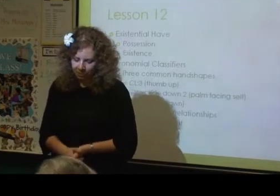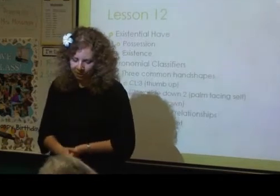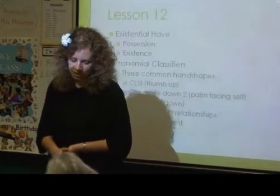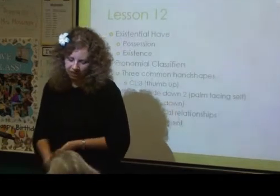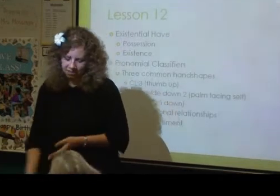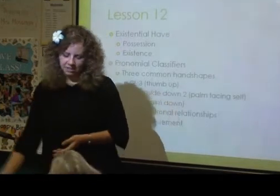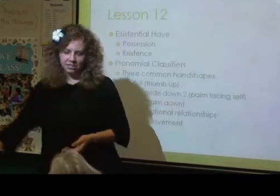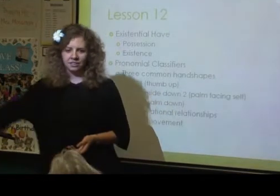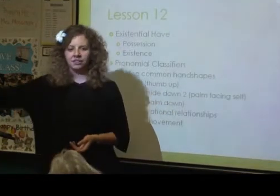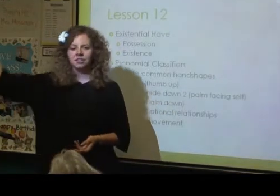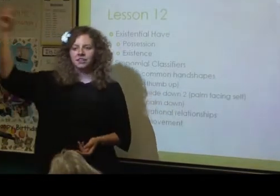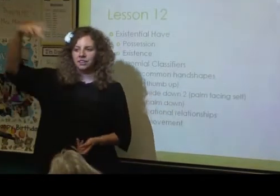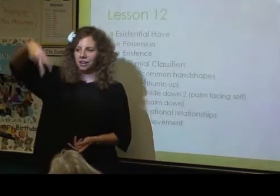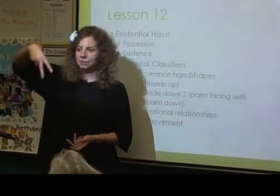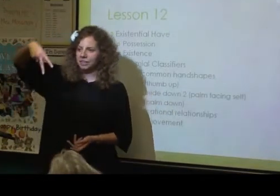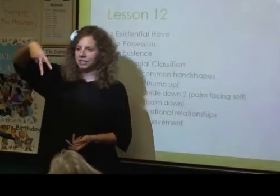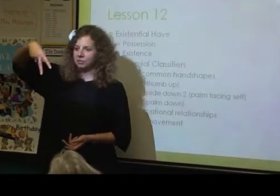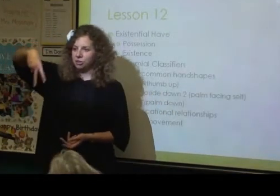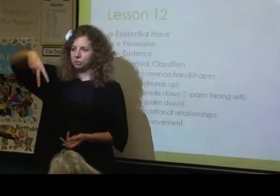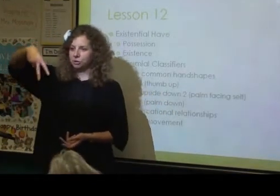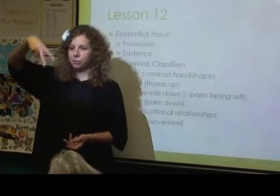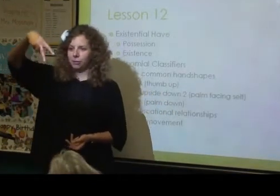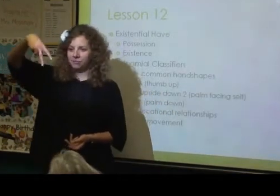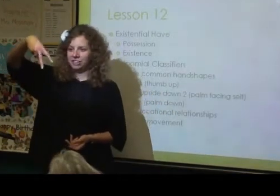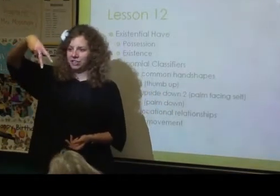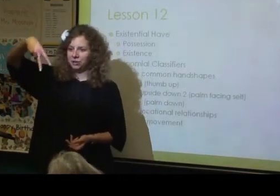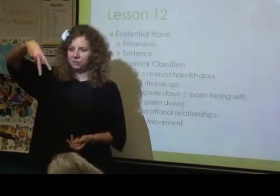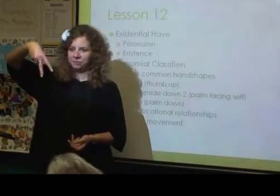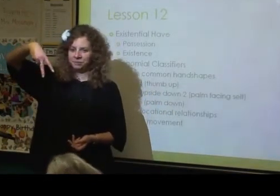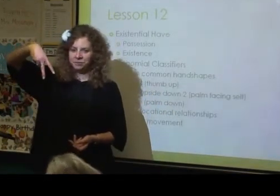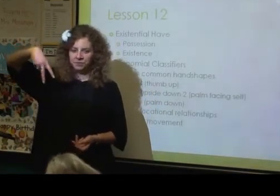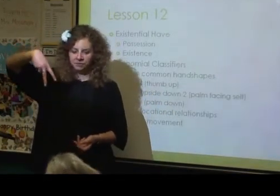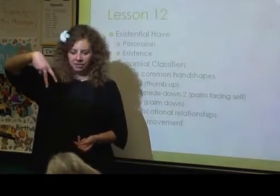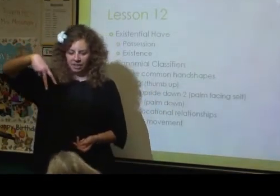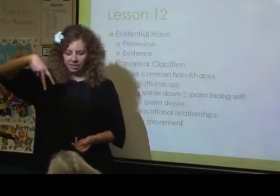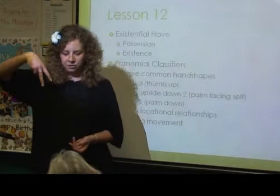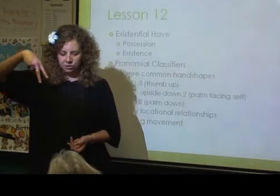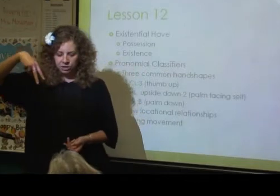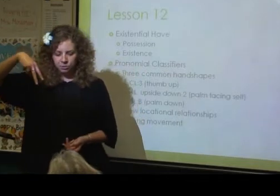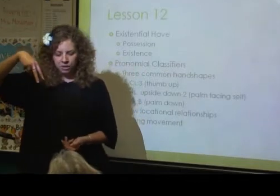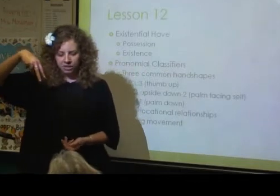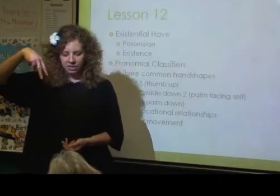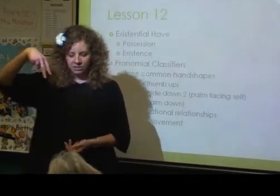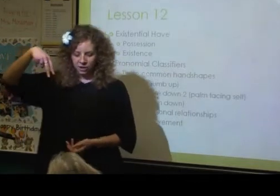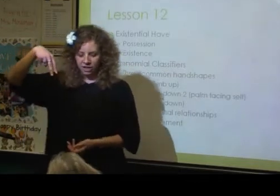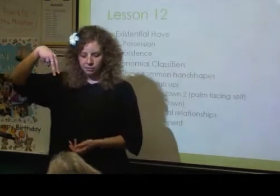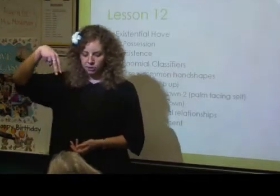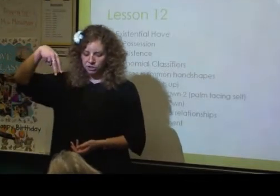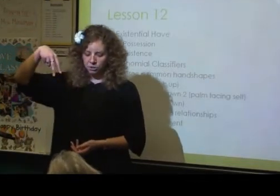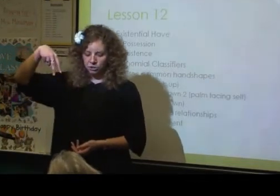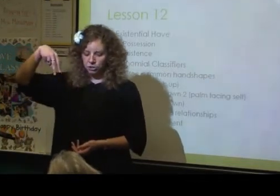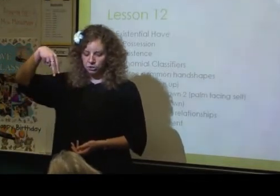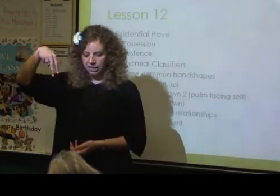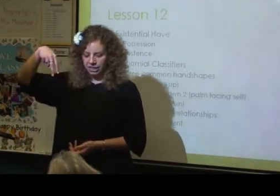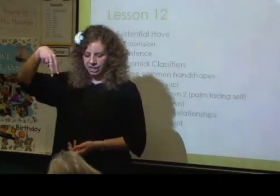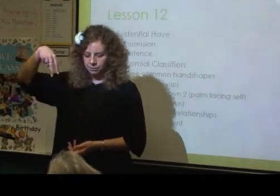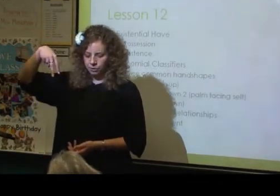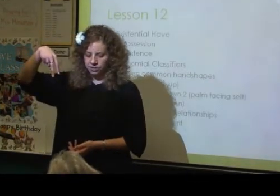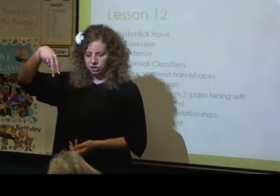one is the upside down 2 with your palm facing you. Okay, so this one is for any person or 2-legged animals such